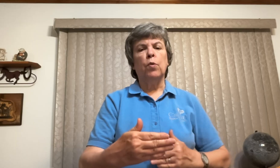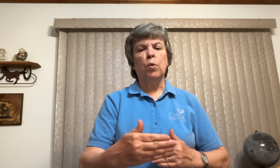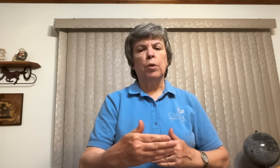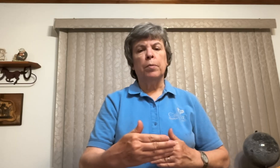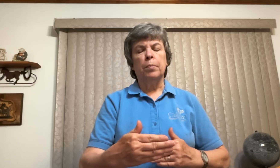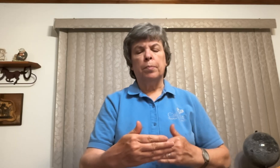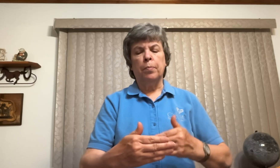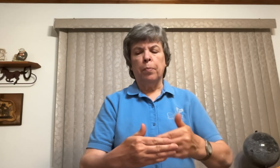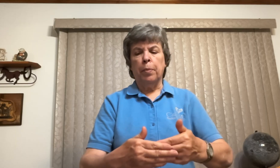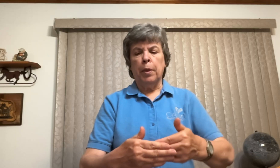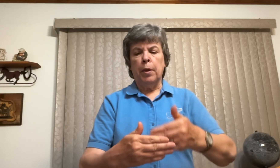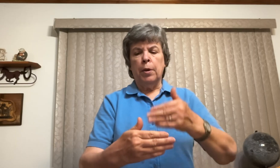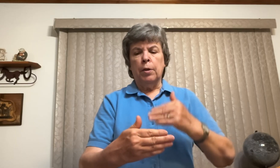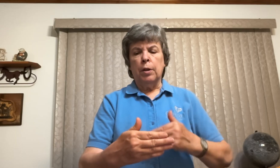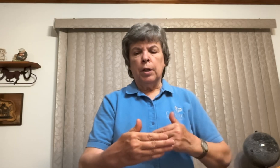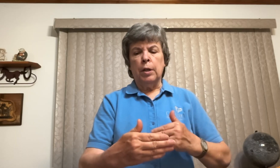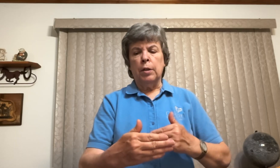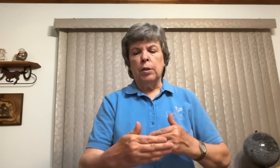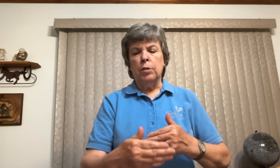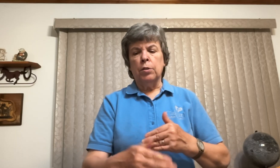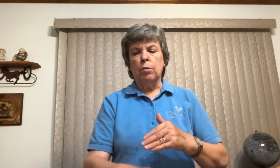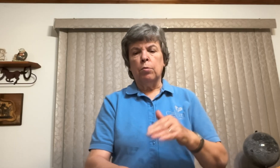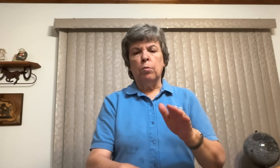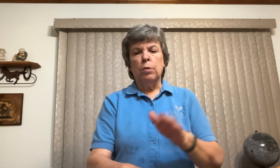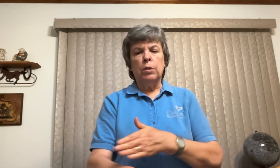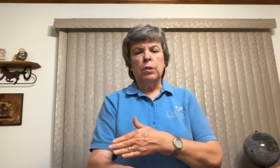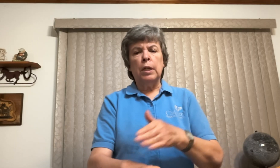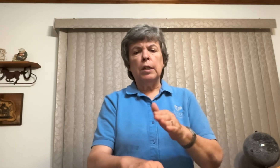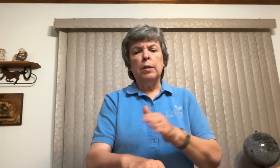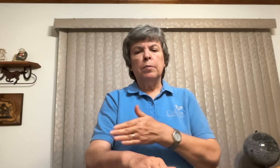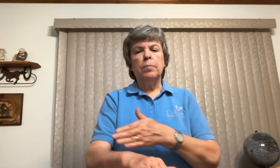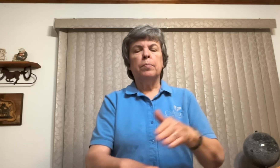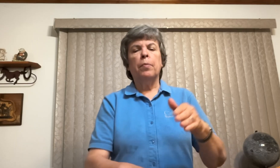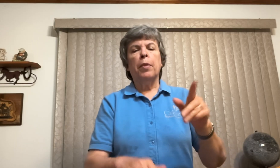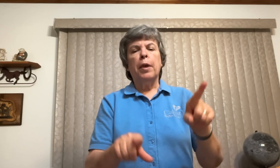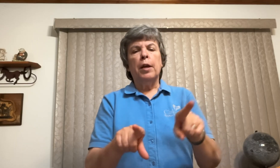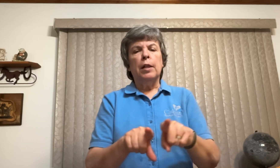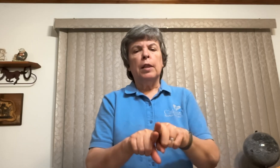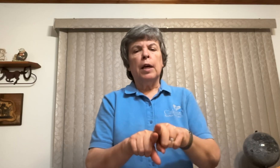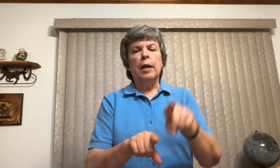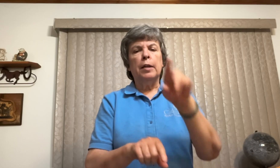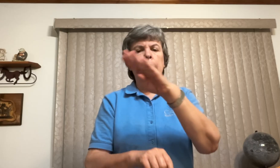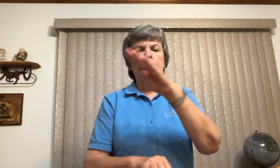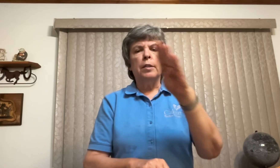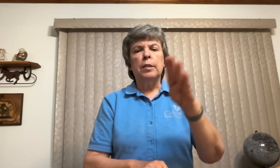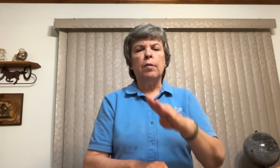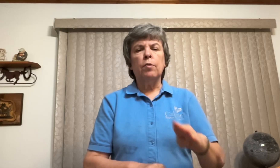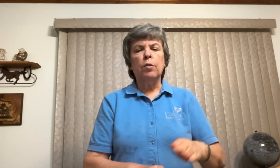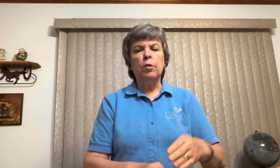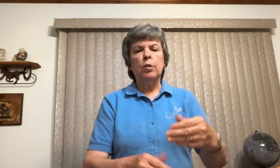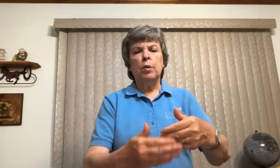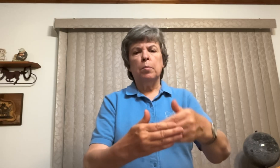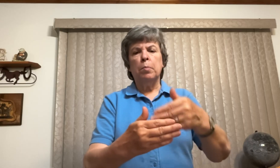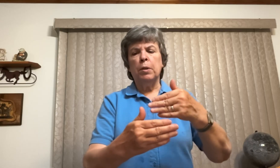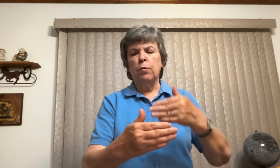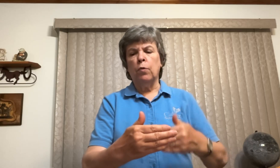before. Okay, so sing like never